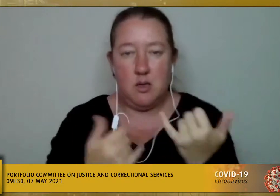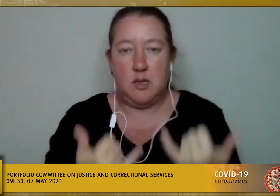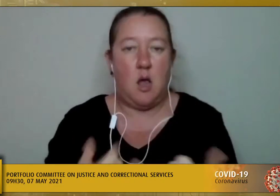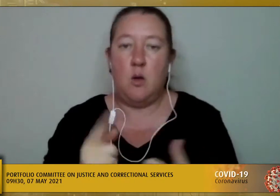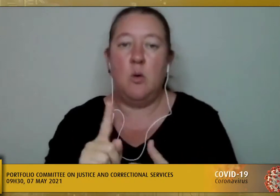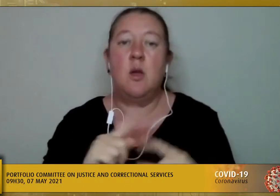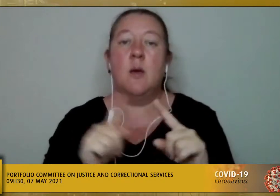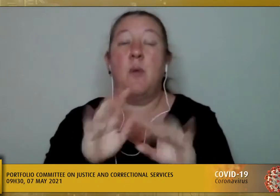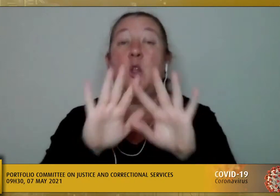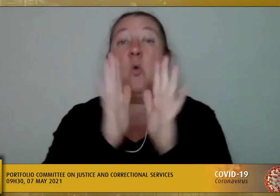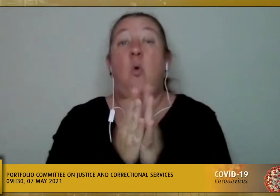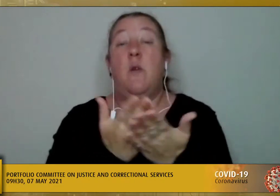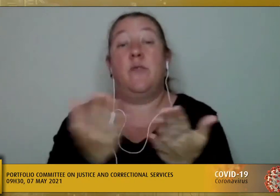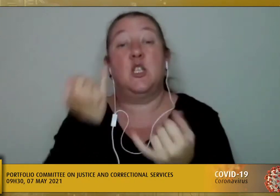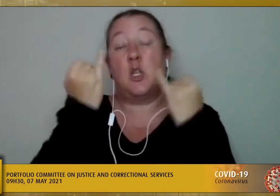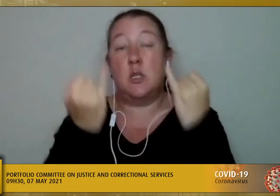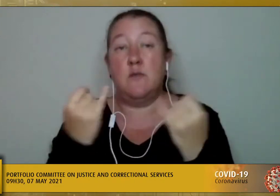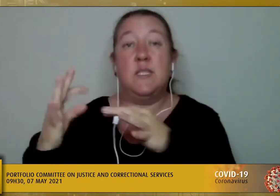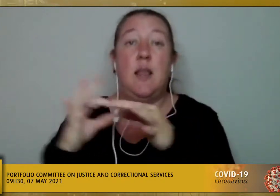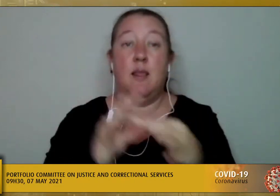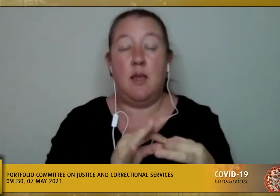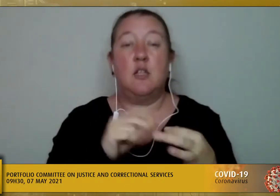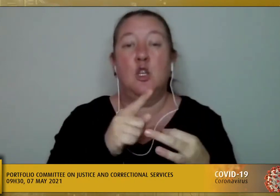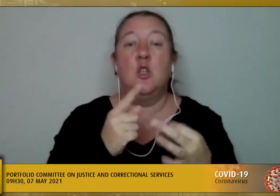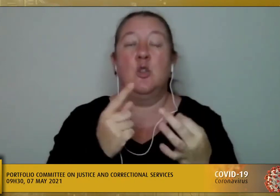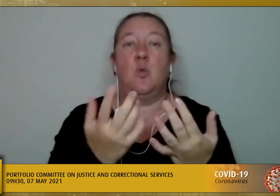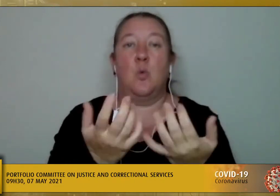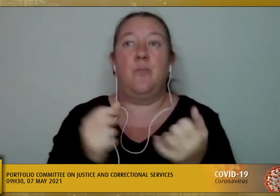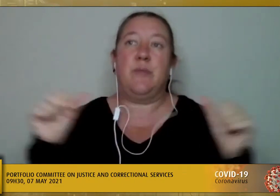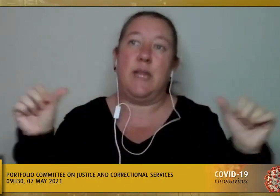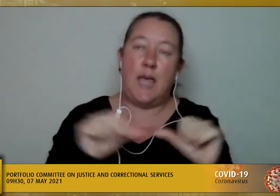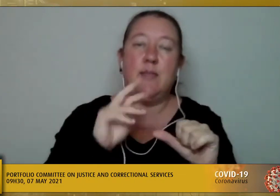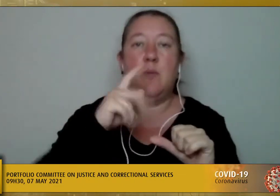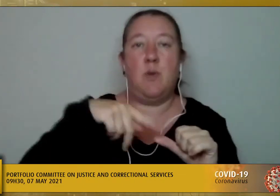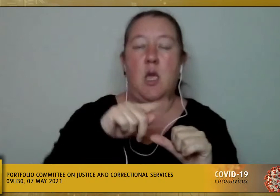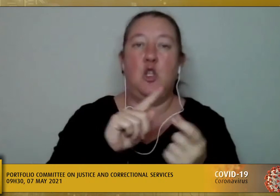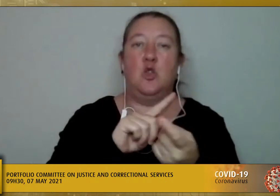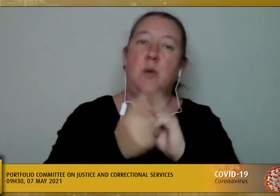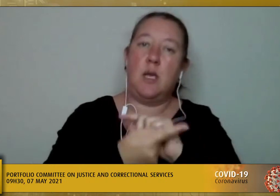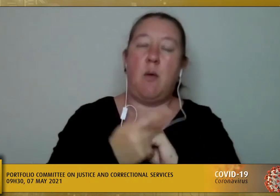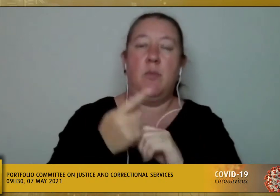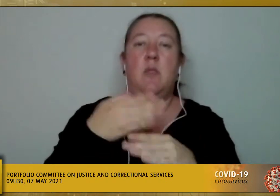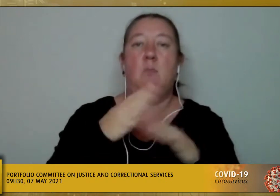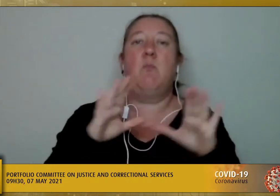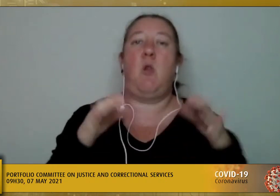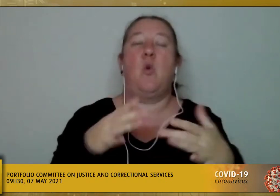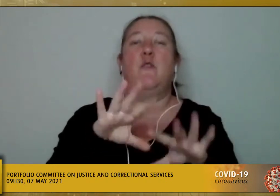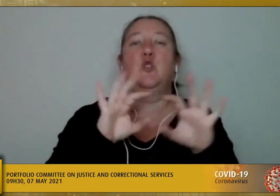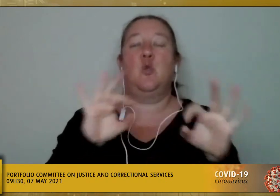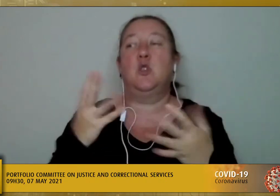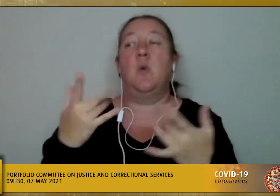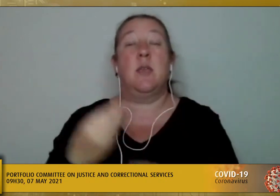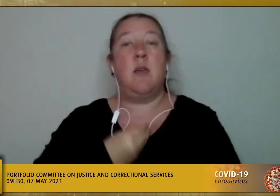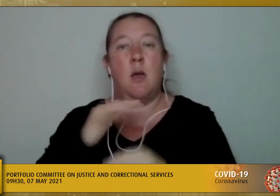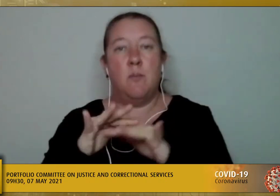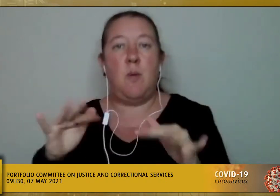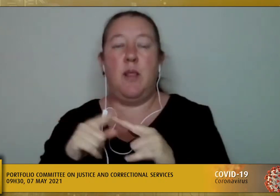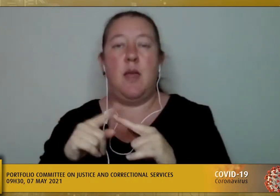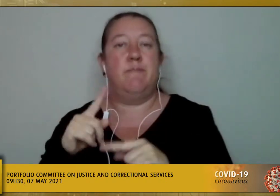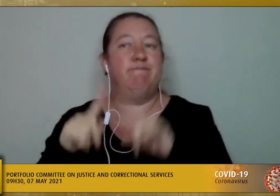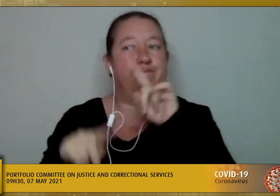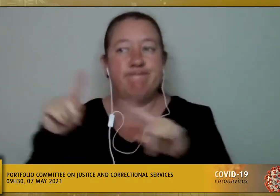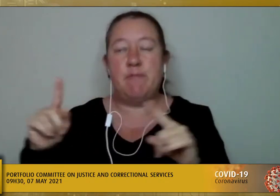but all of these initiatives are linked into getting the NPA back to being that employer of choice which young people and dynamic lawyers